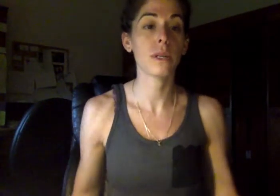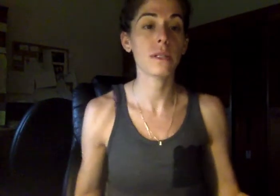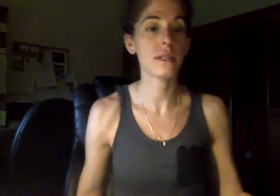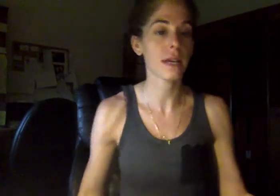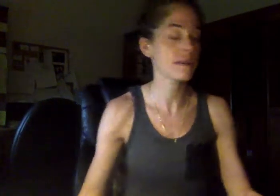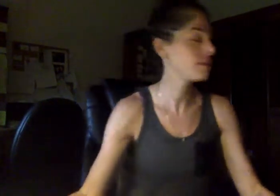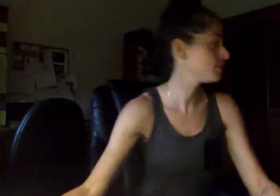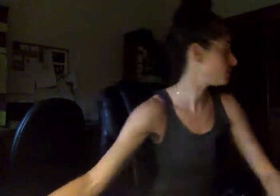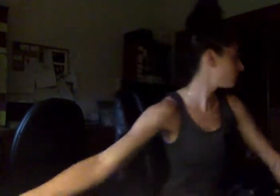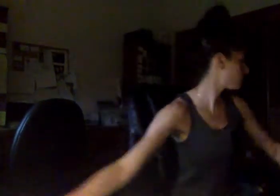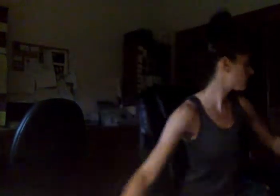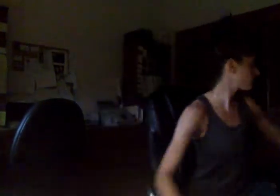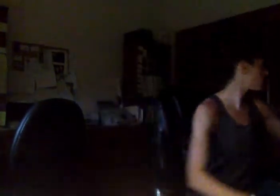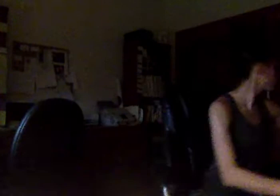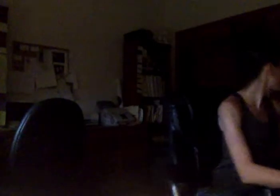one second.